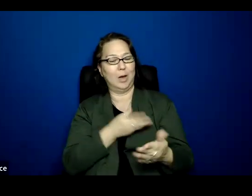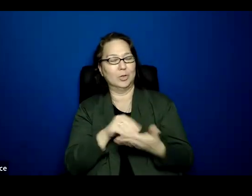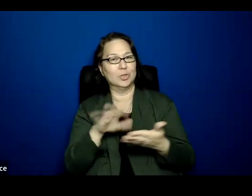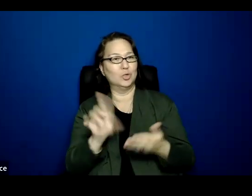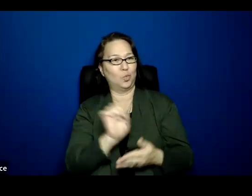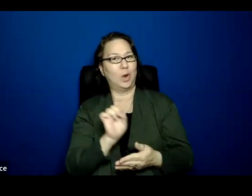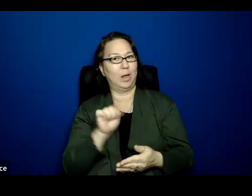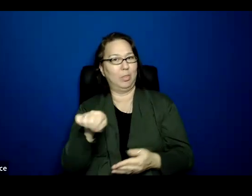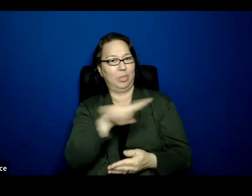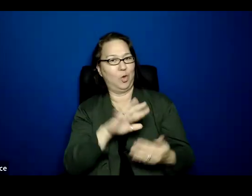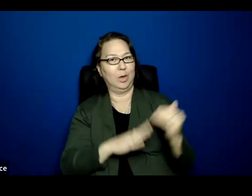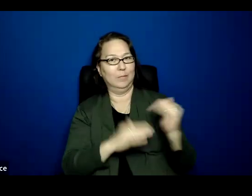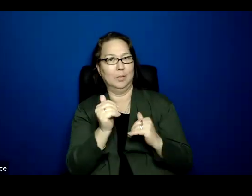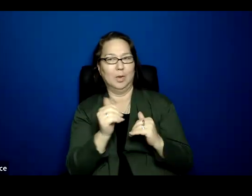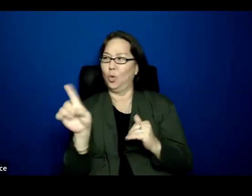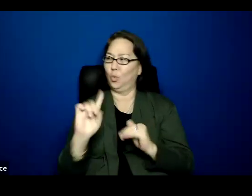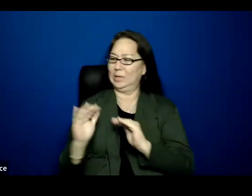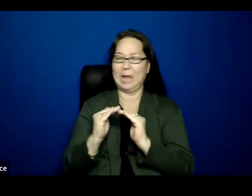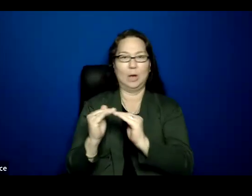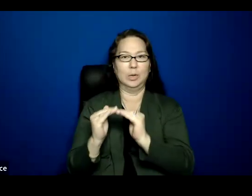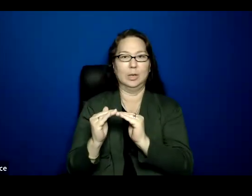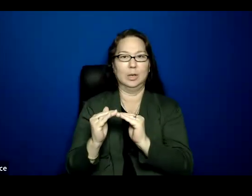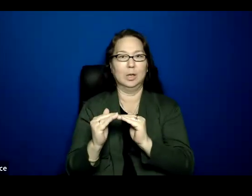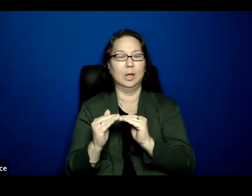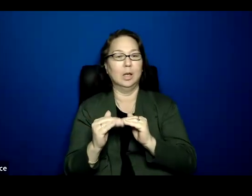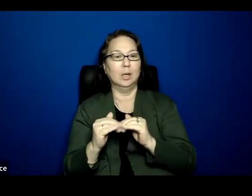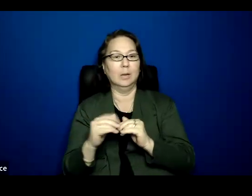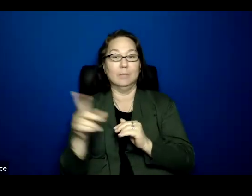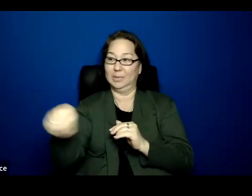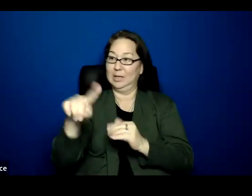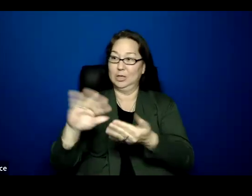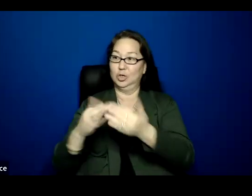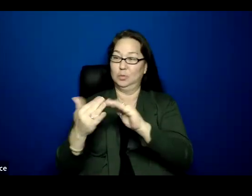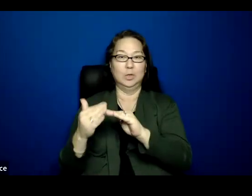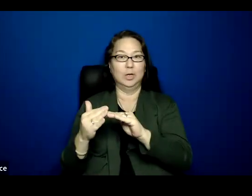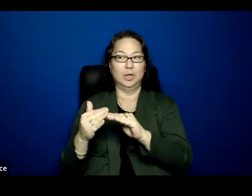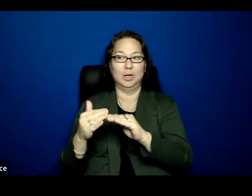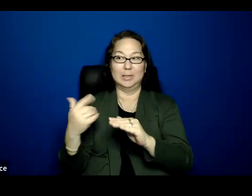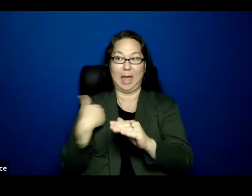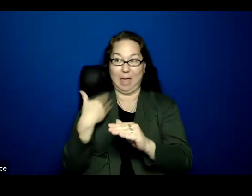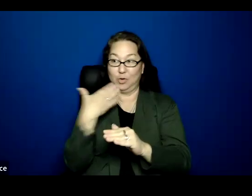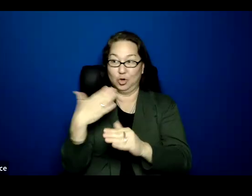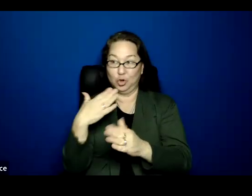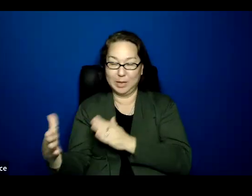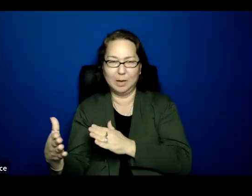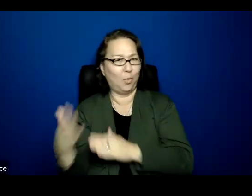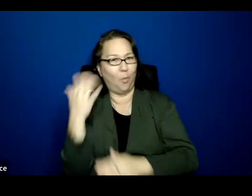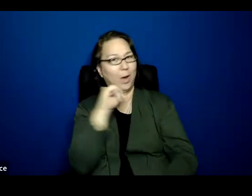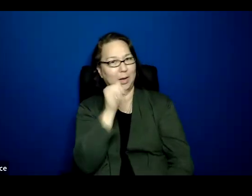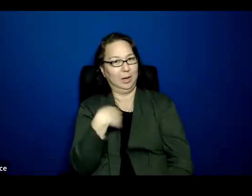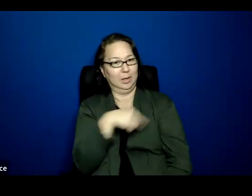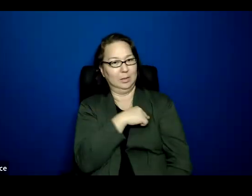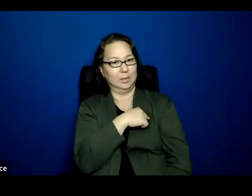equity in this? What makes some communities deserving of this good plan, and why aren't we? What we request is some sort of